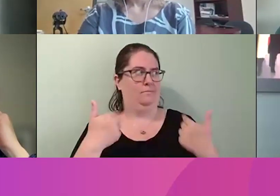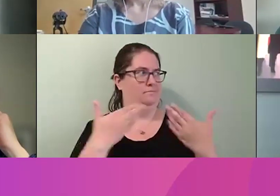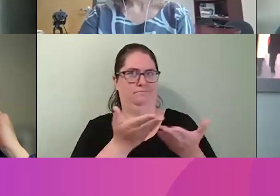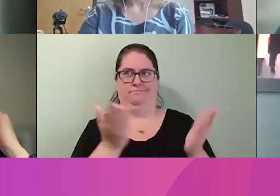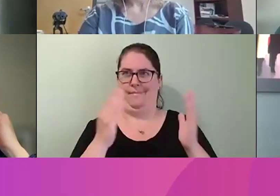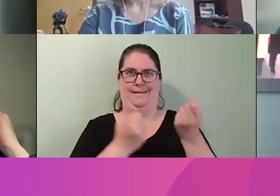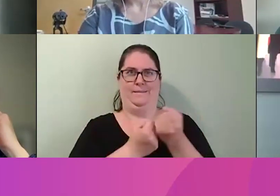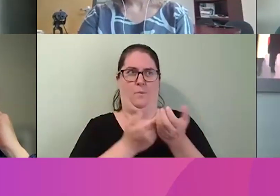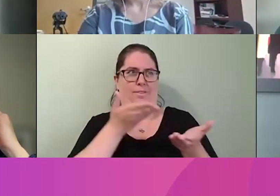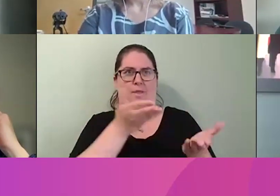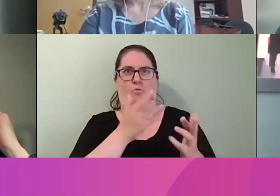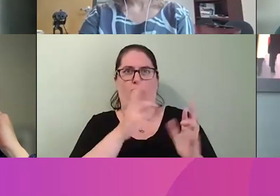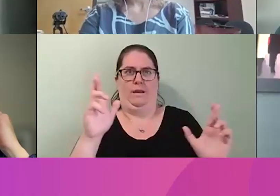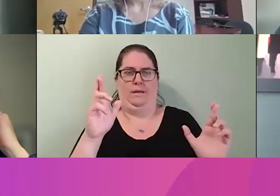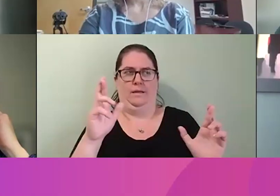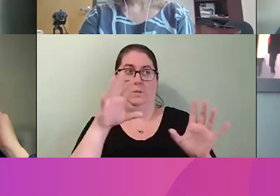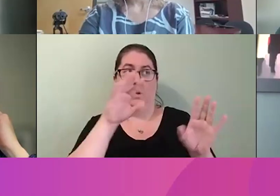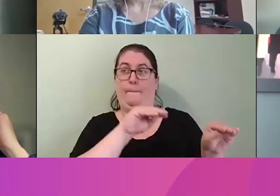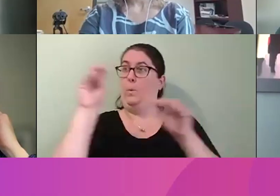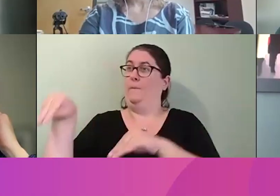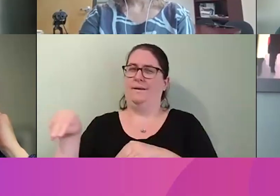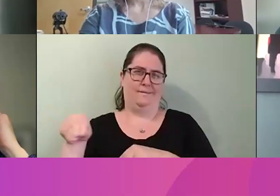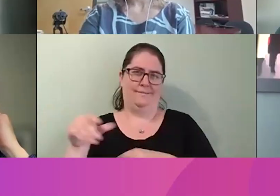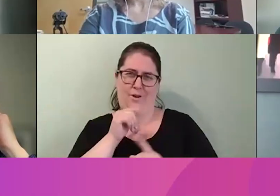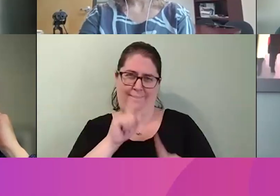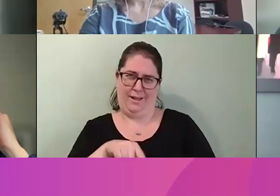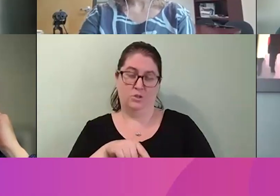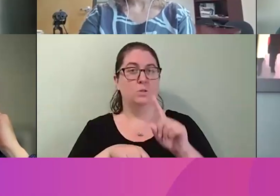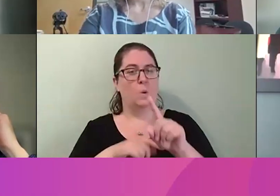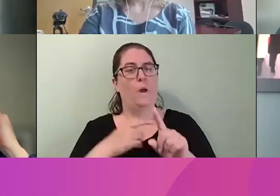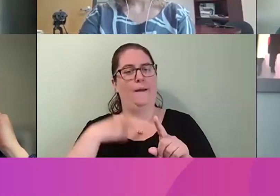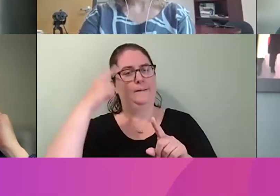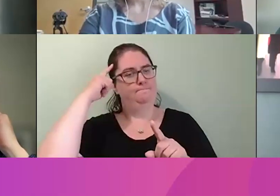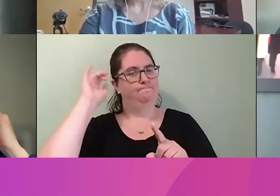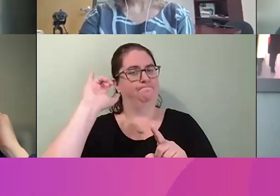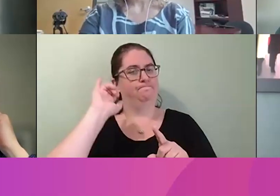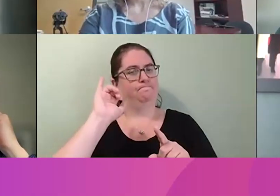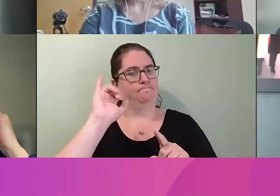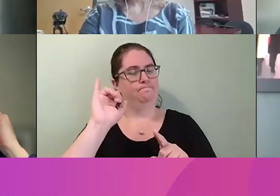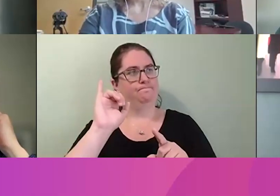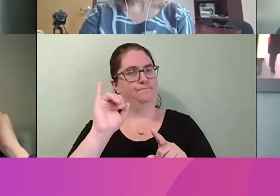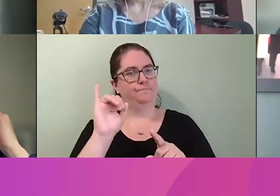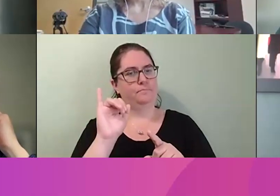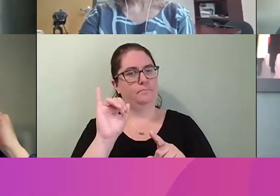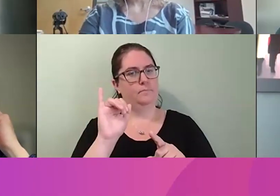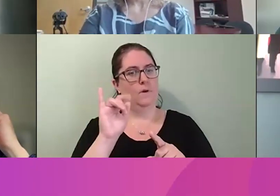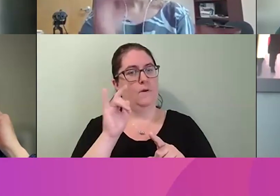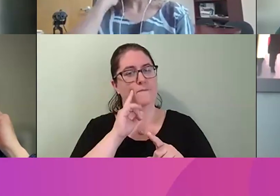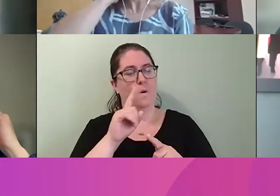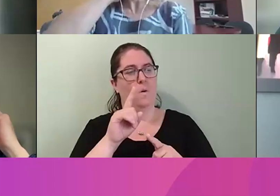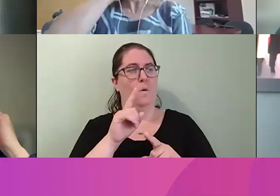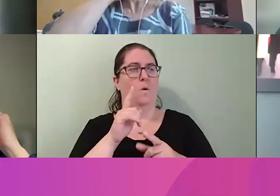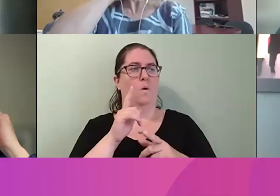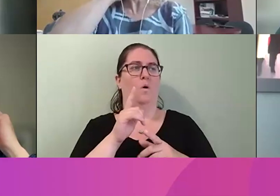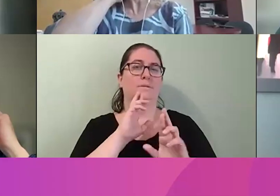that's something that is it really needs to be considered, I think, when developing appropriate responses and interventions, that